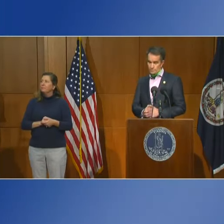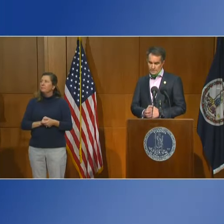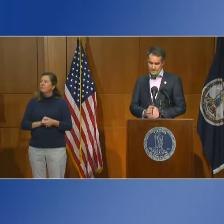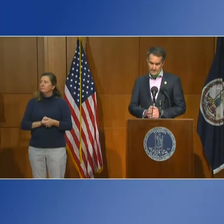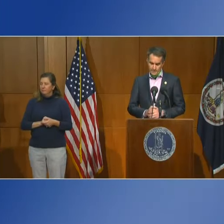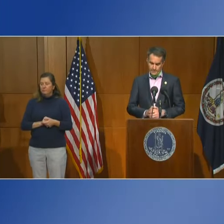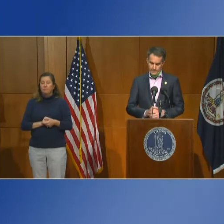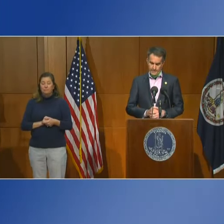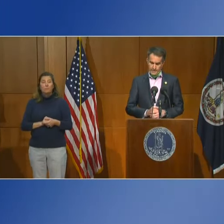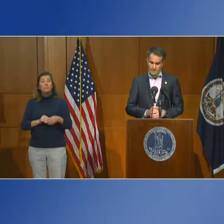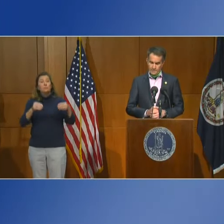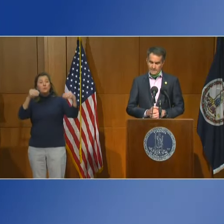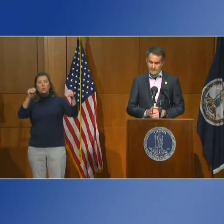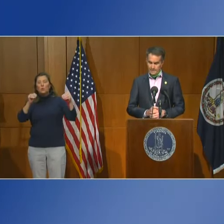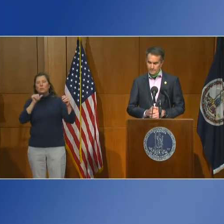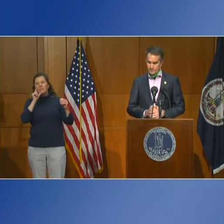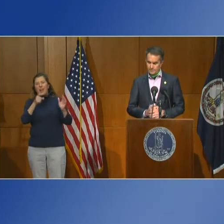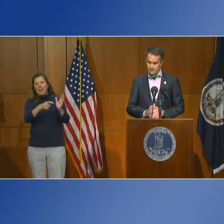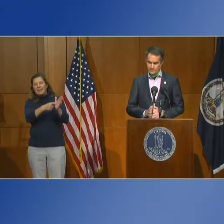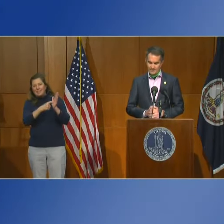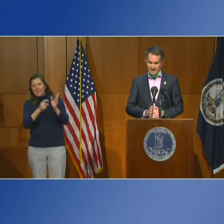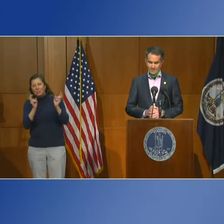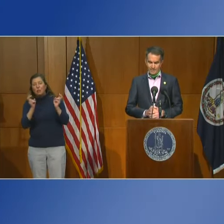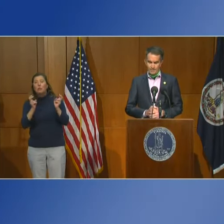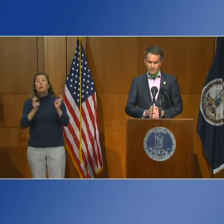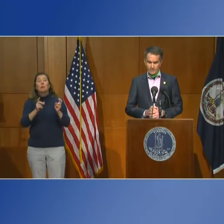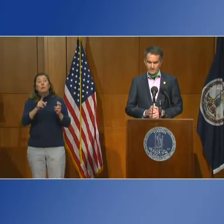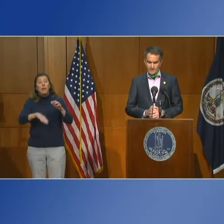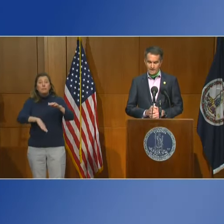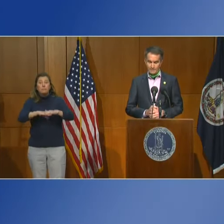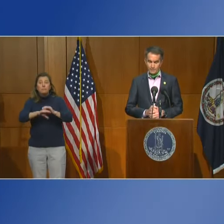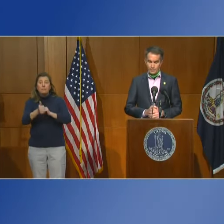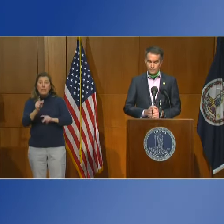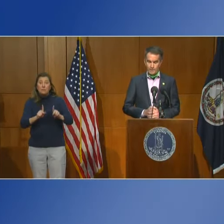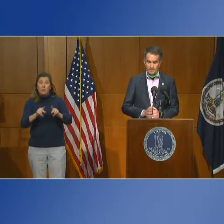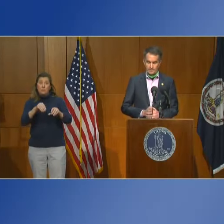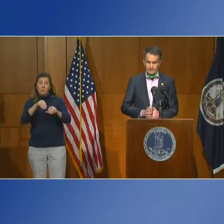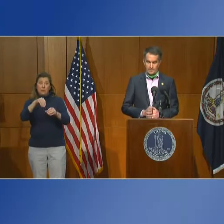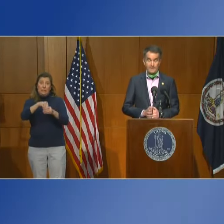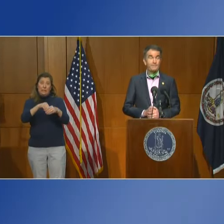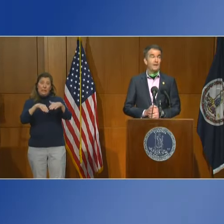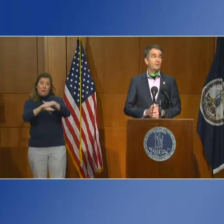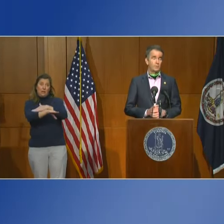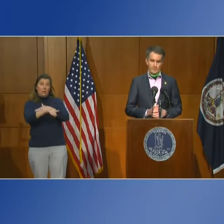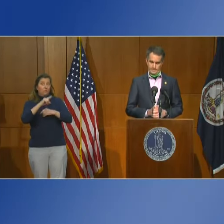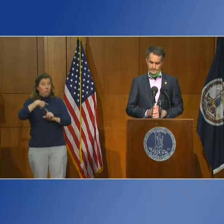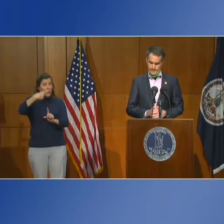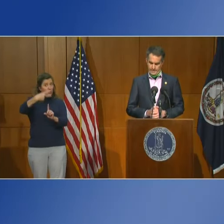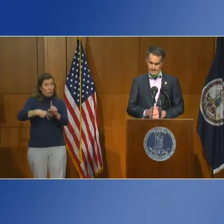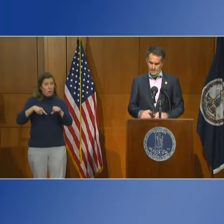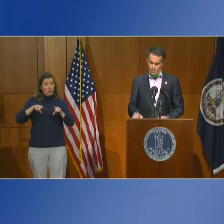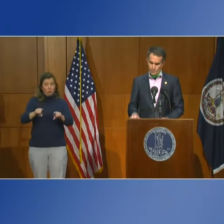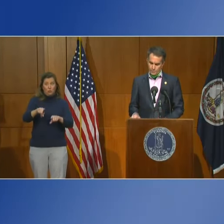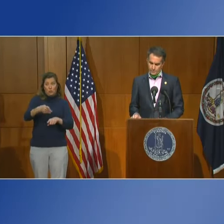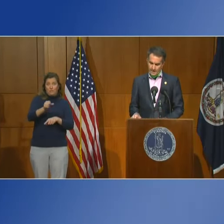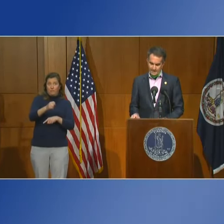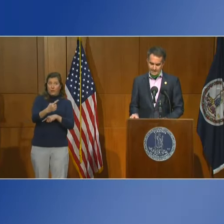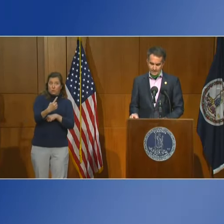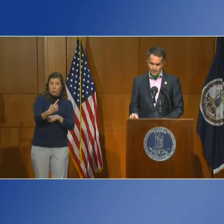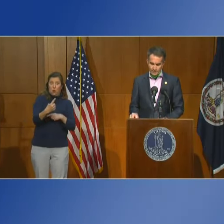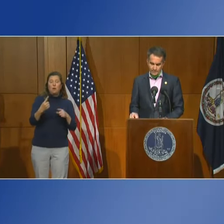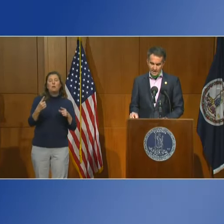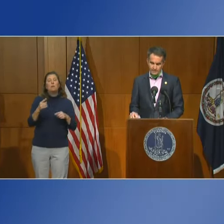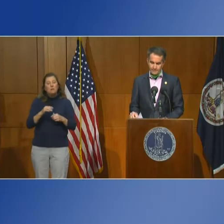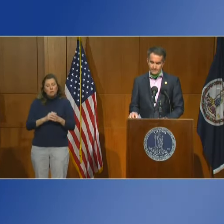Non-essential retail has been limited to just 10 people inside for 2 months in phase 1. We will